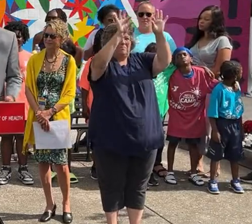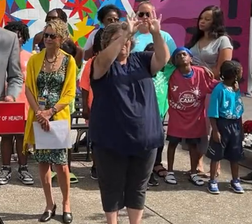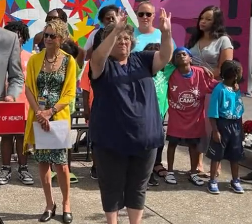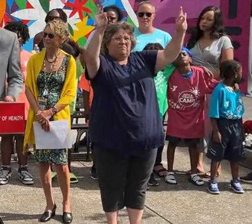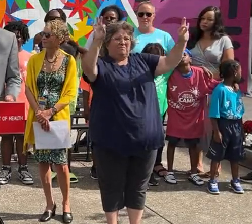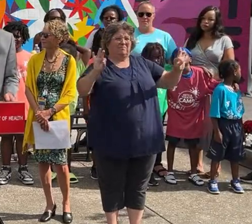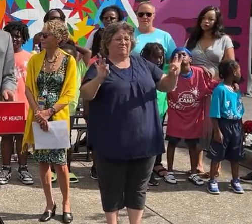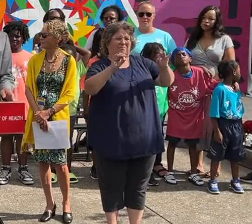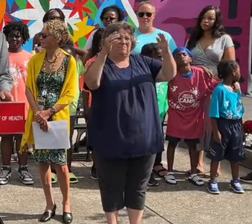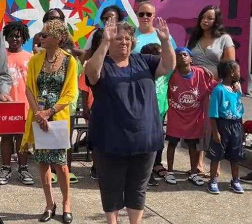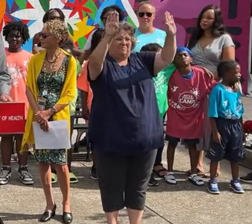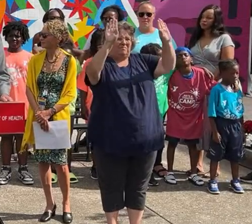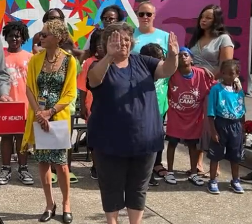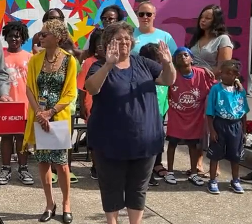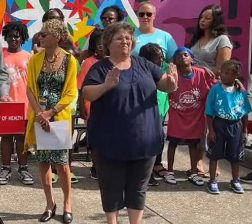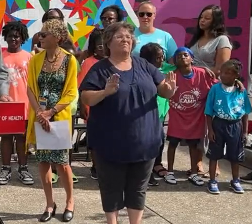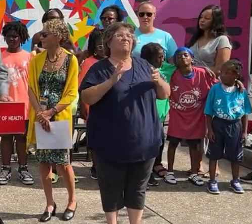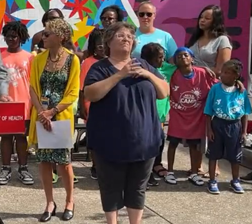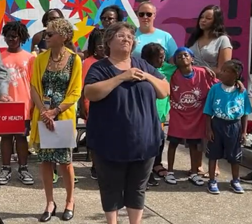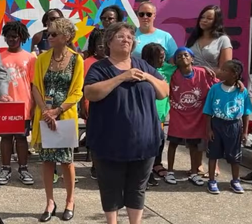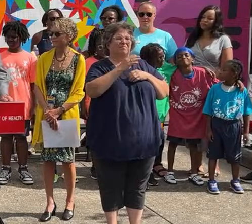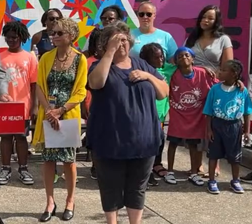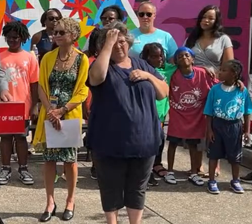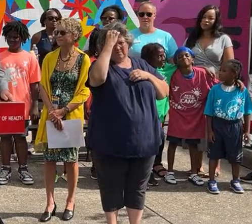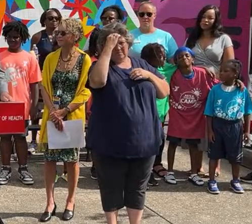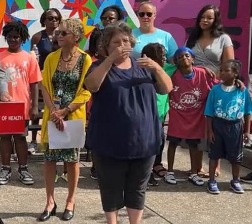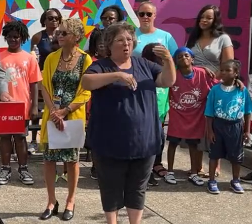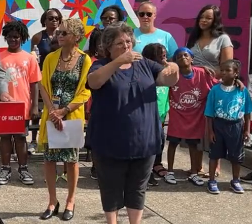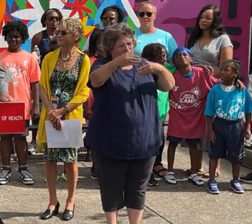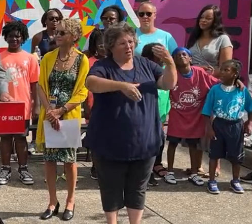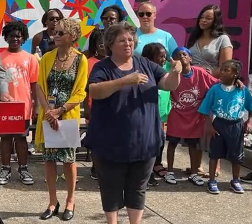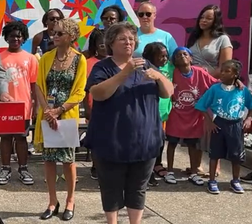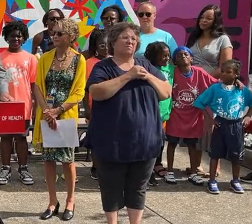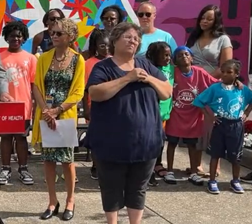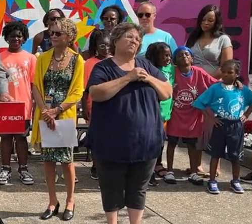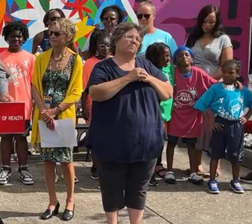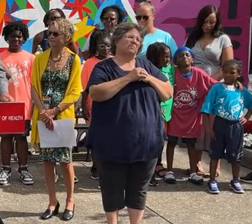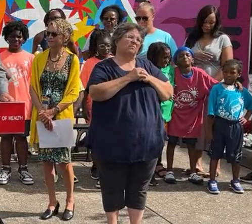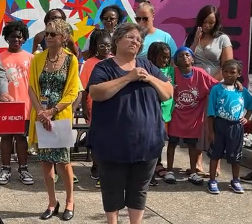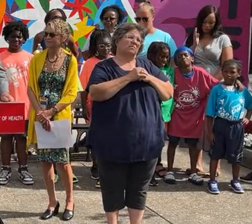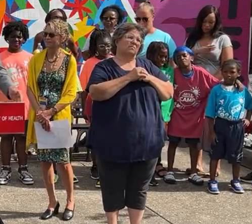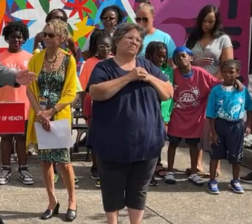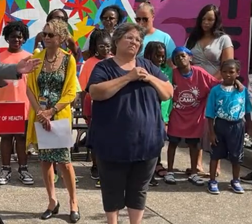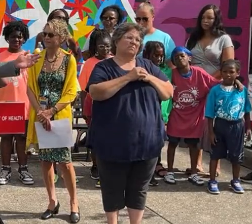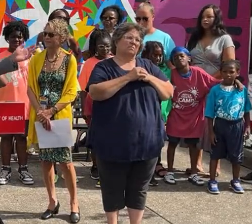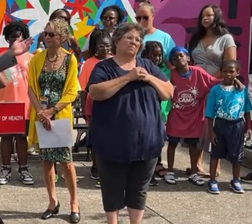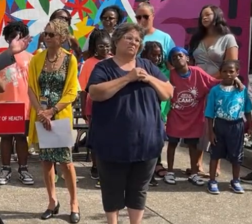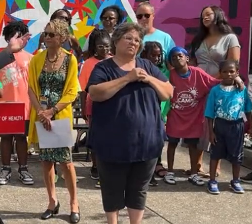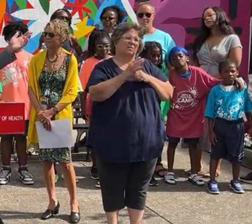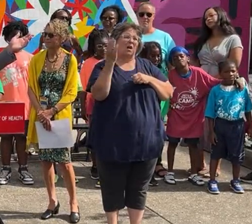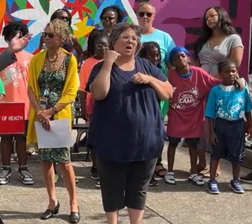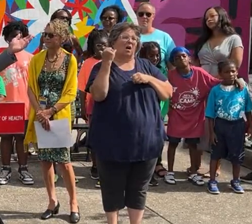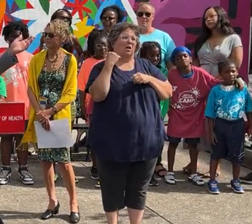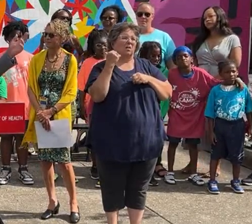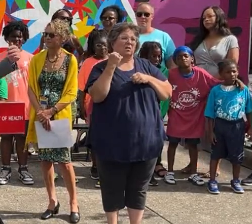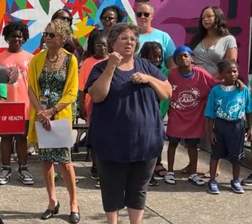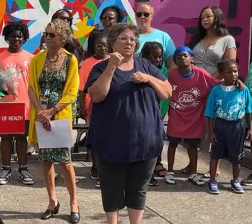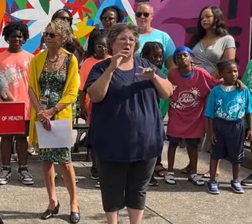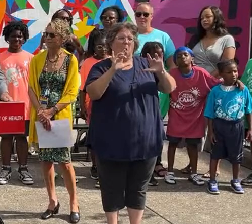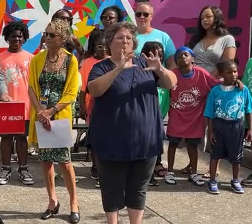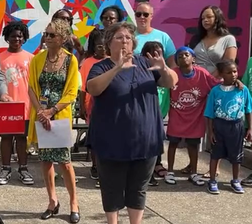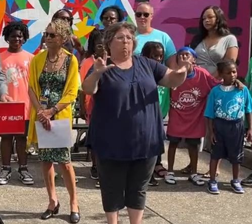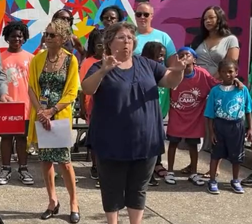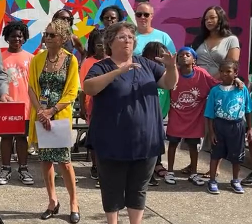will be described by Aeronaut afterwards, a process of taking what was a sterile